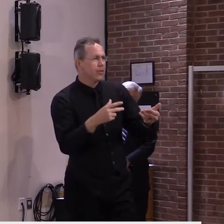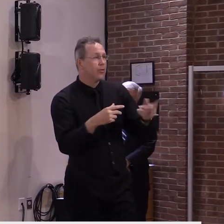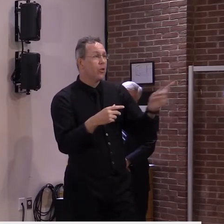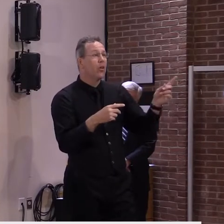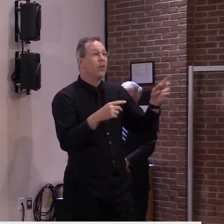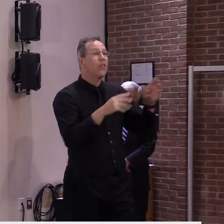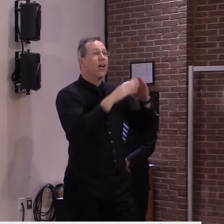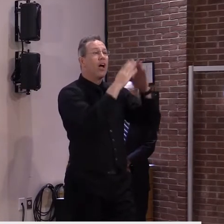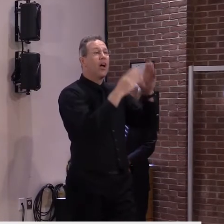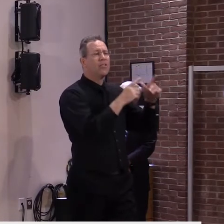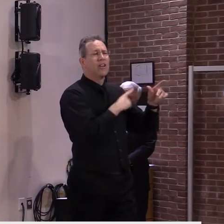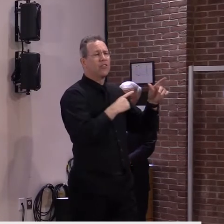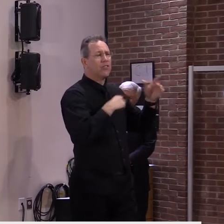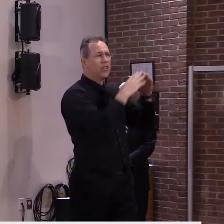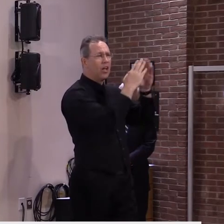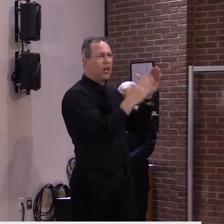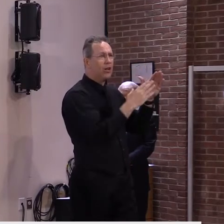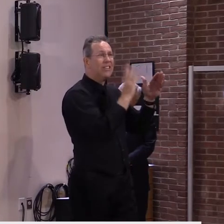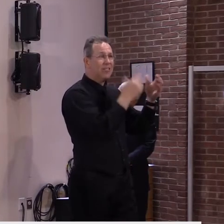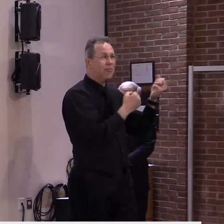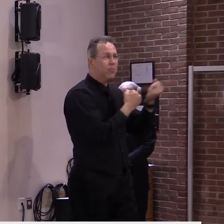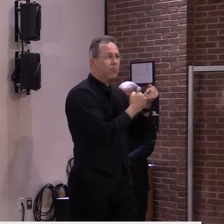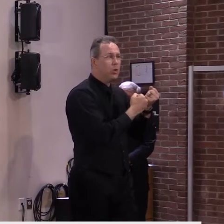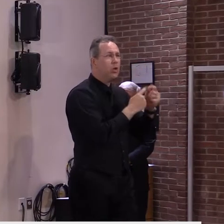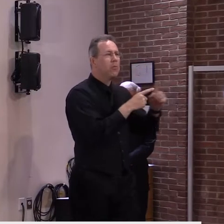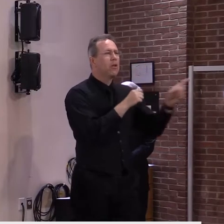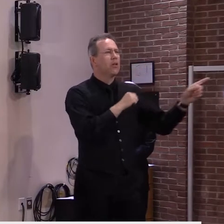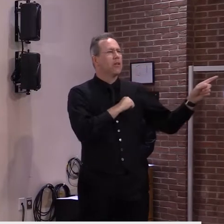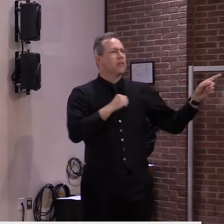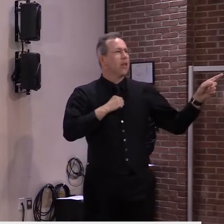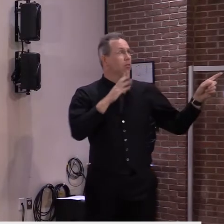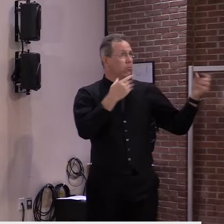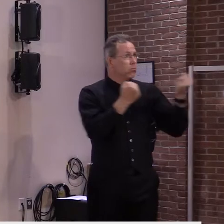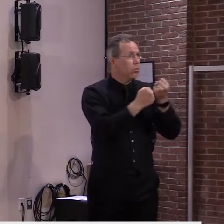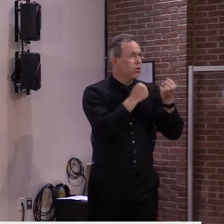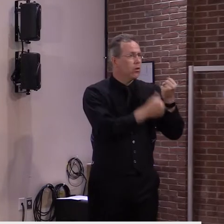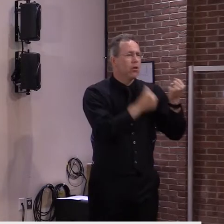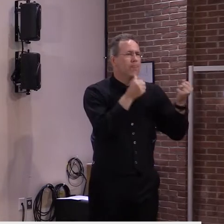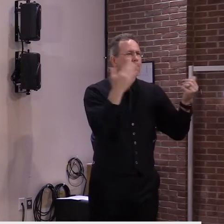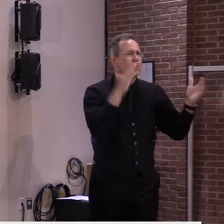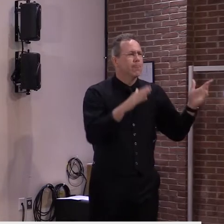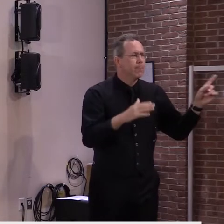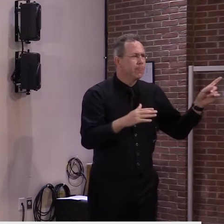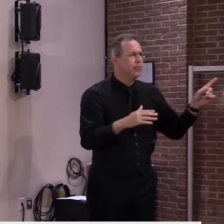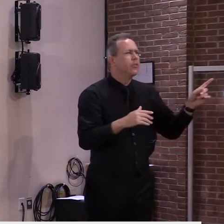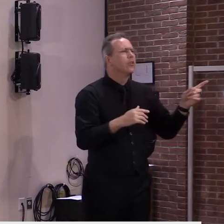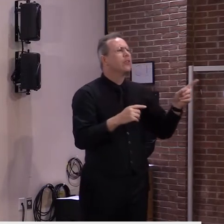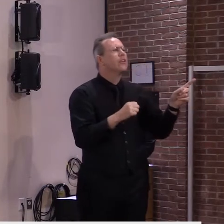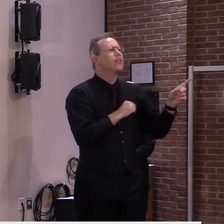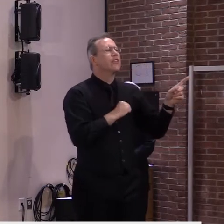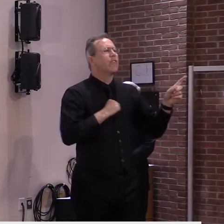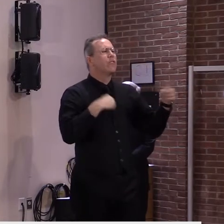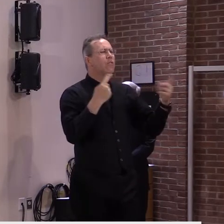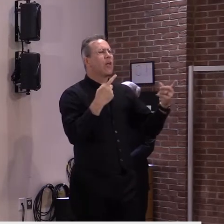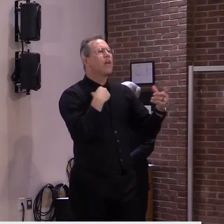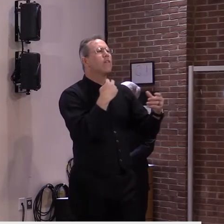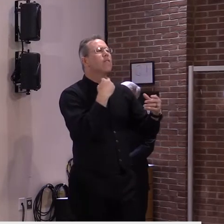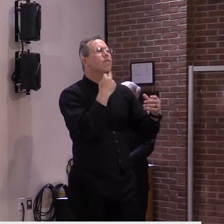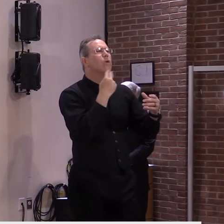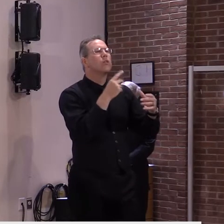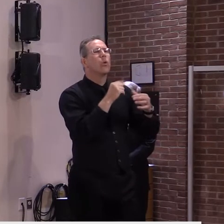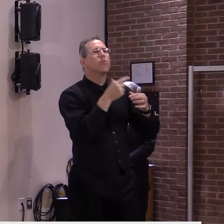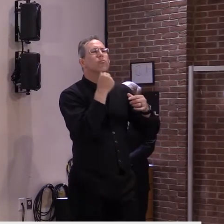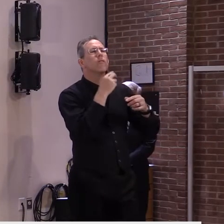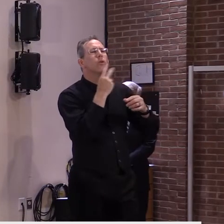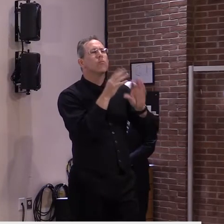I'm not sure about the Senate. I don't think there was I think it was a voice vote in the Senate. But again, I'll reflect on that and try